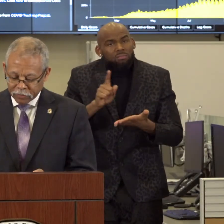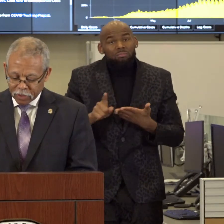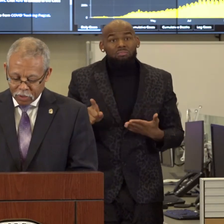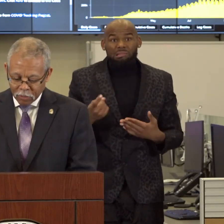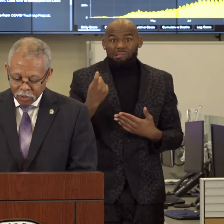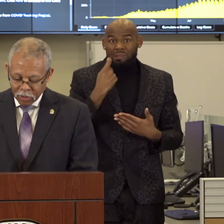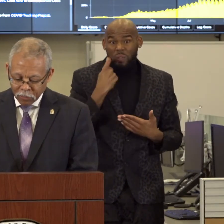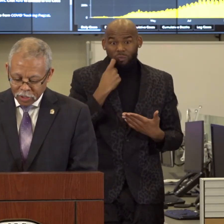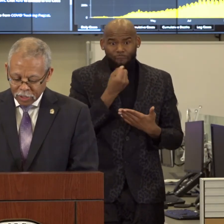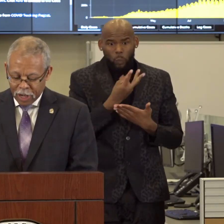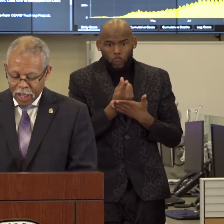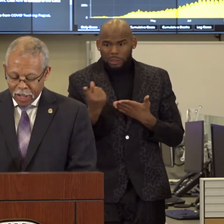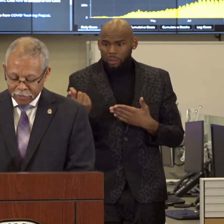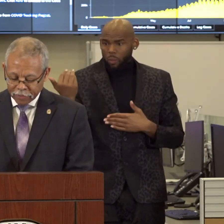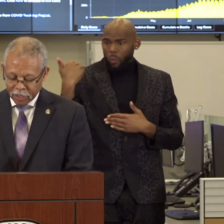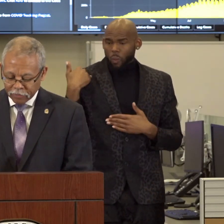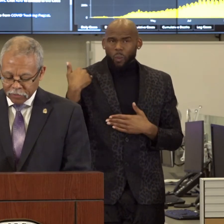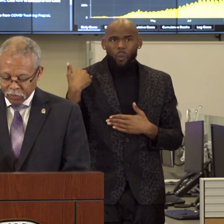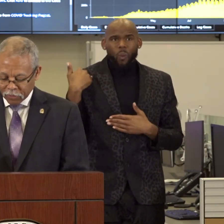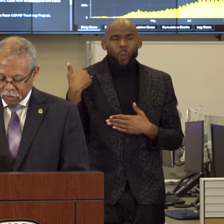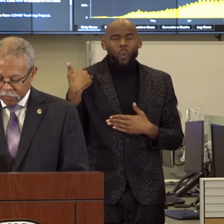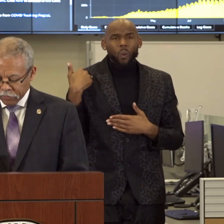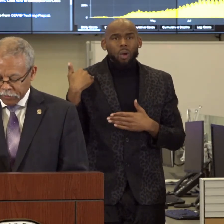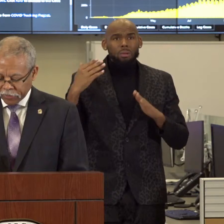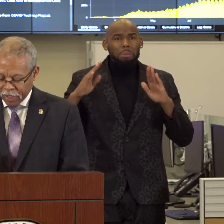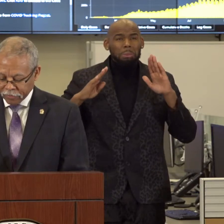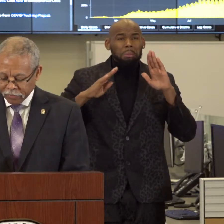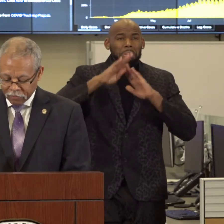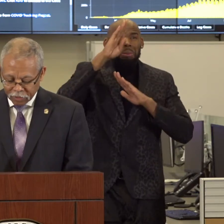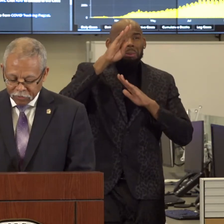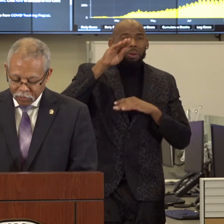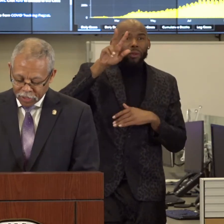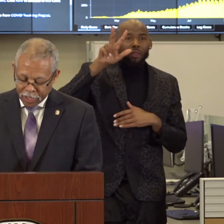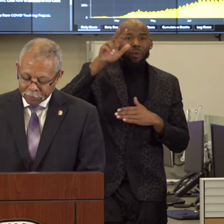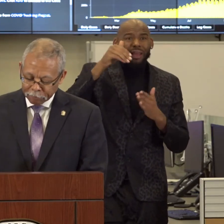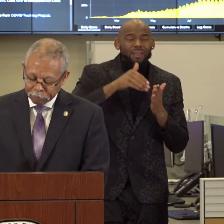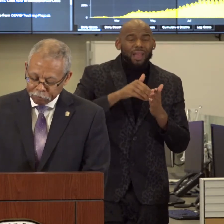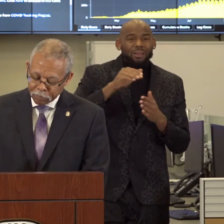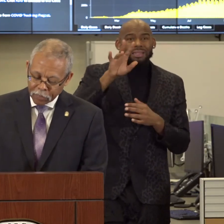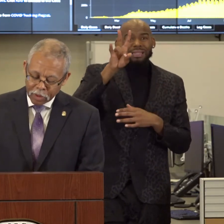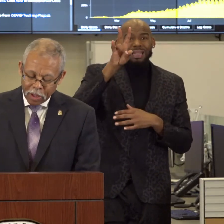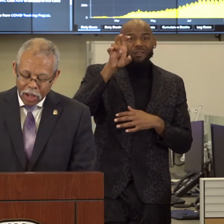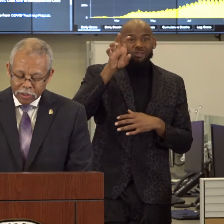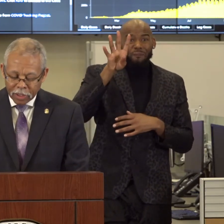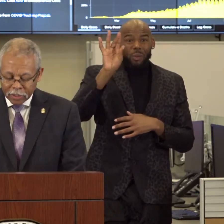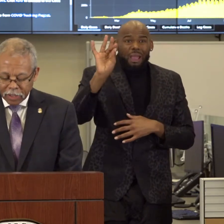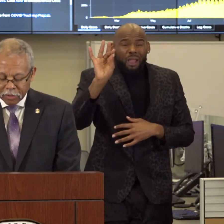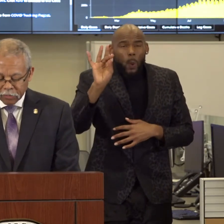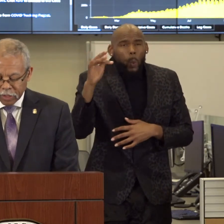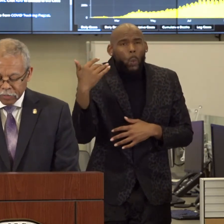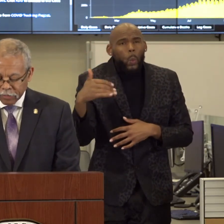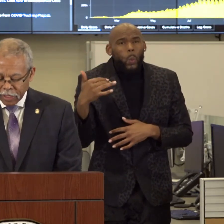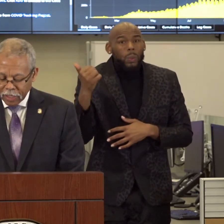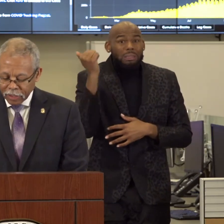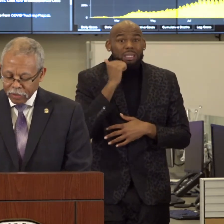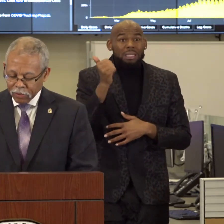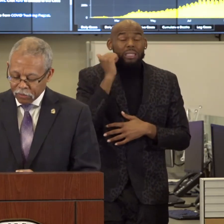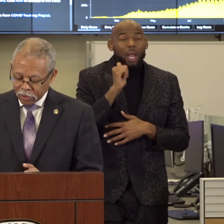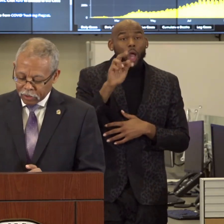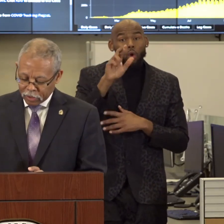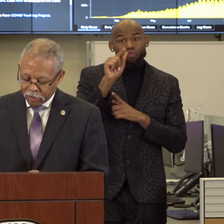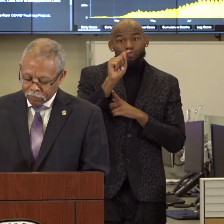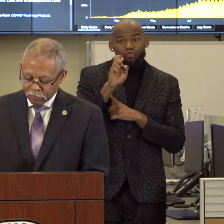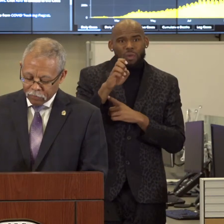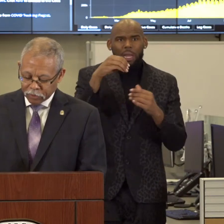a few weeks ago, we hit our highest case total of 3,748. Our daily case rate has stayed in